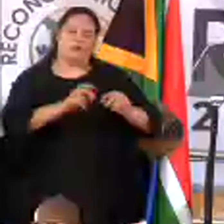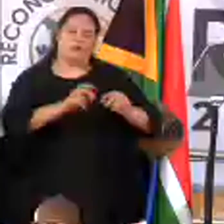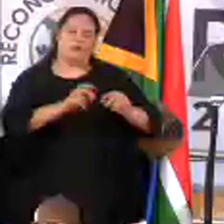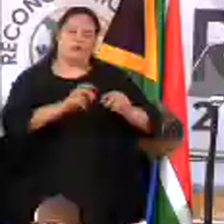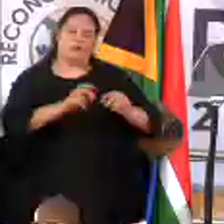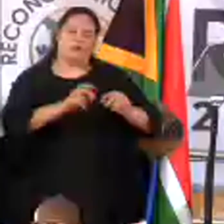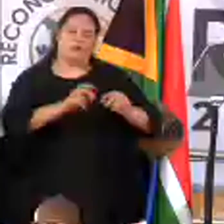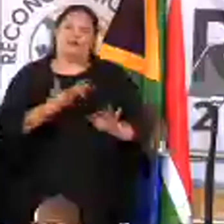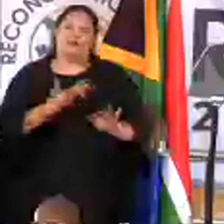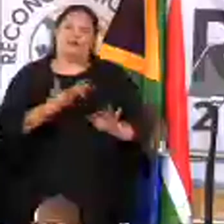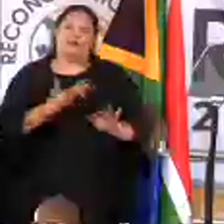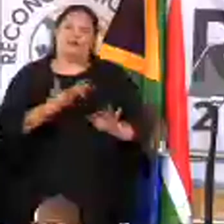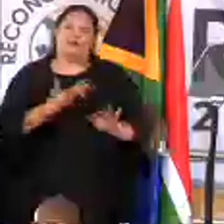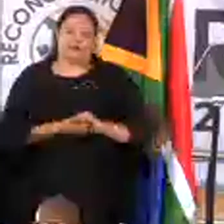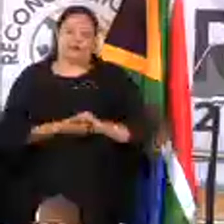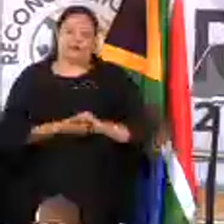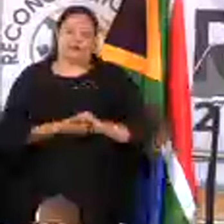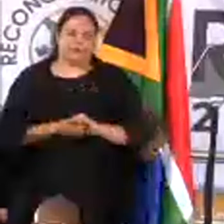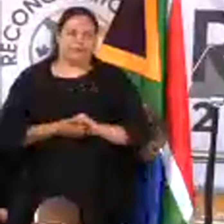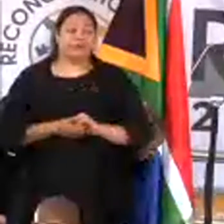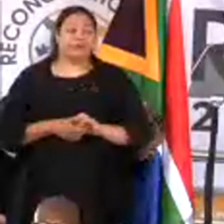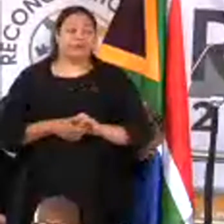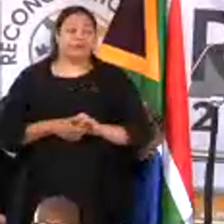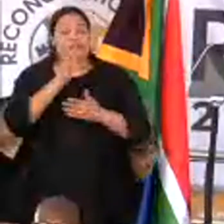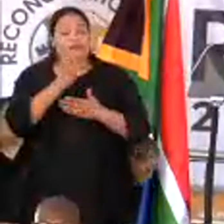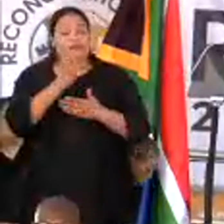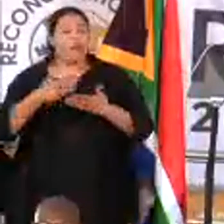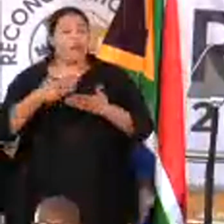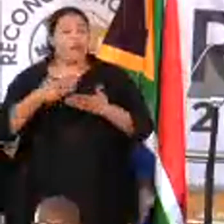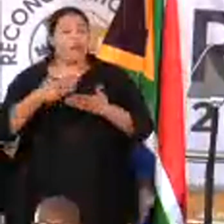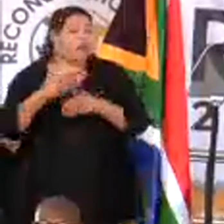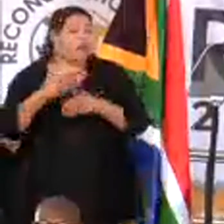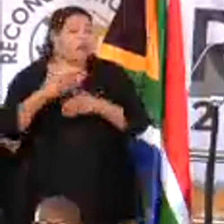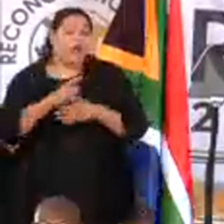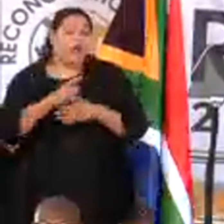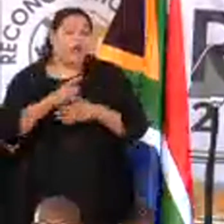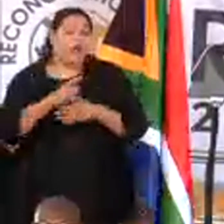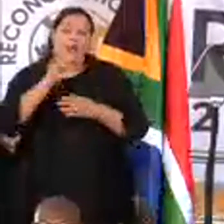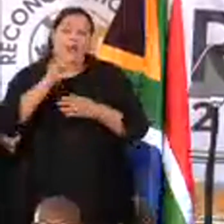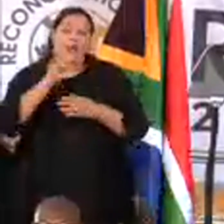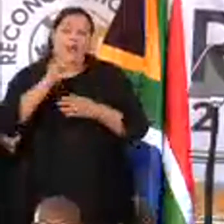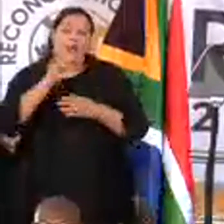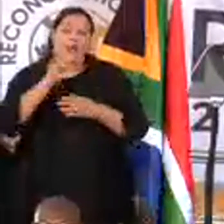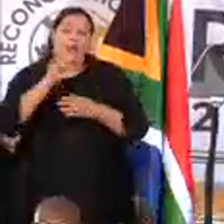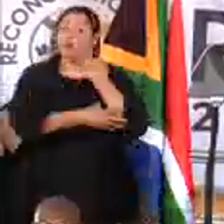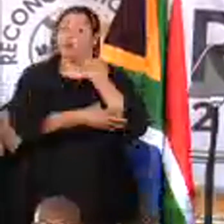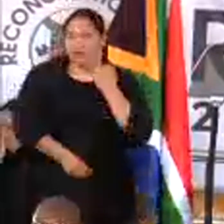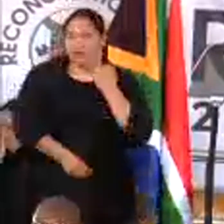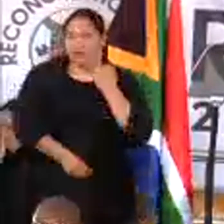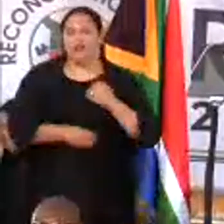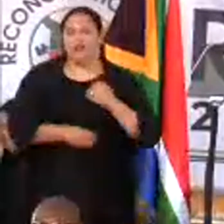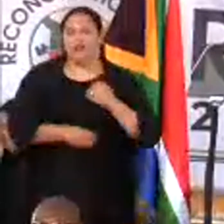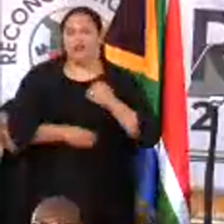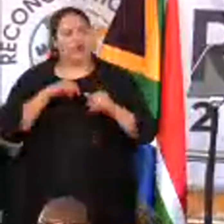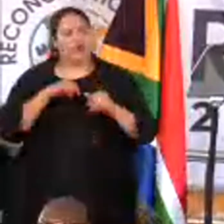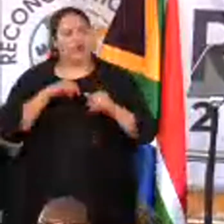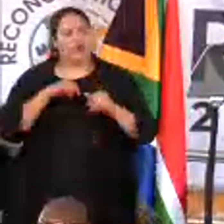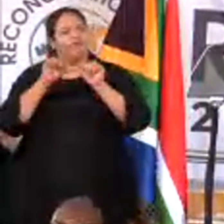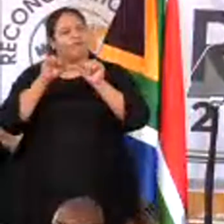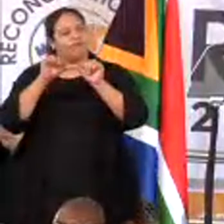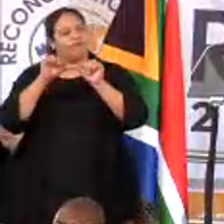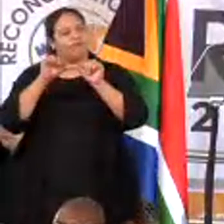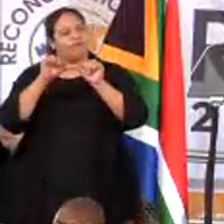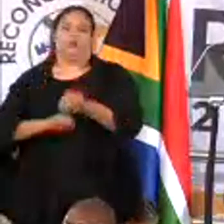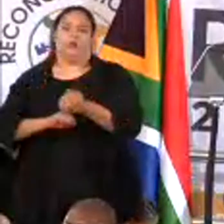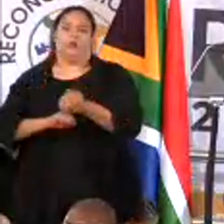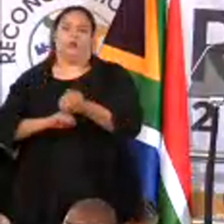young people. As part of the work to reduce poverty, we continue to